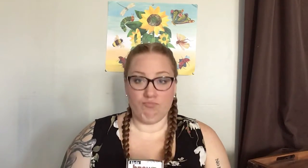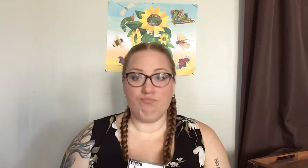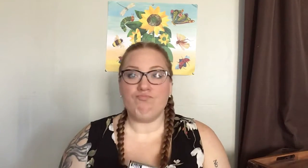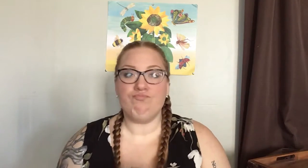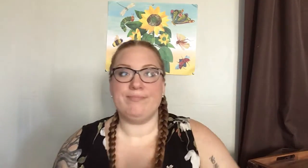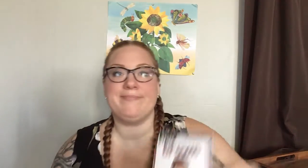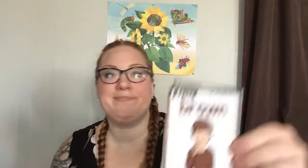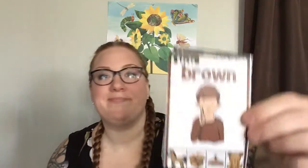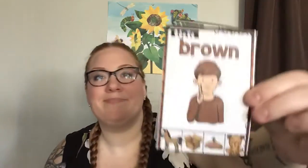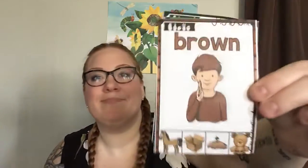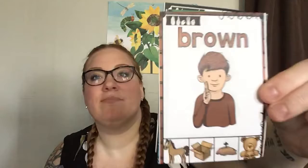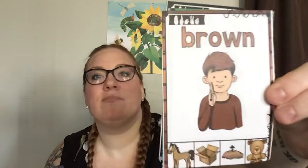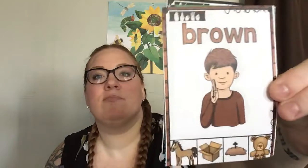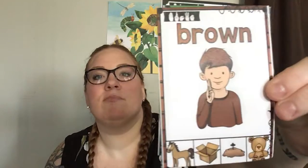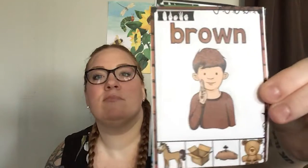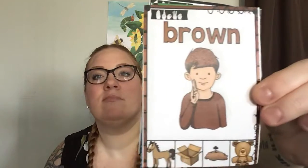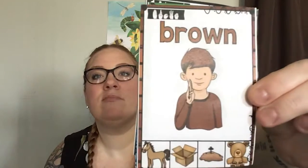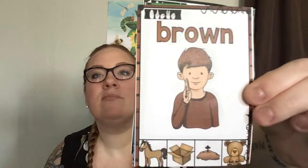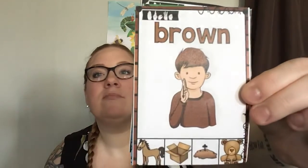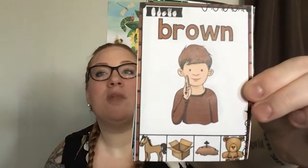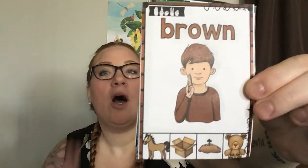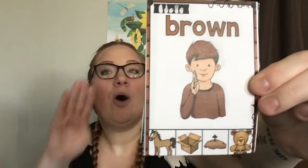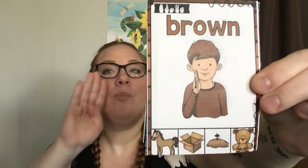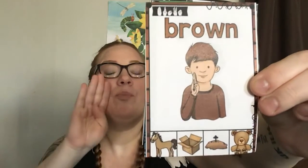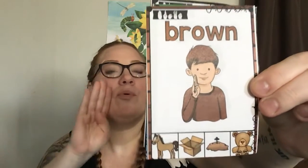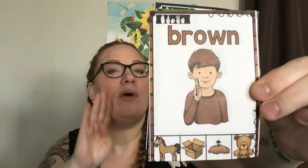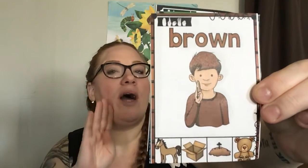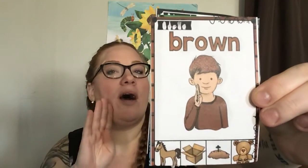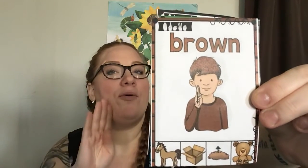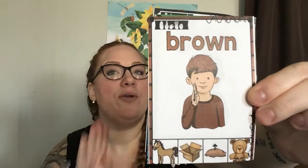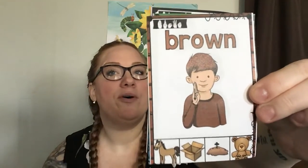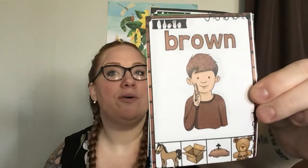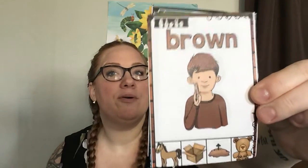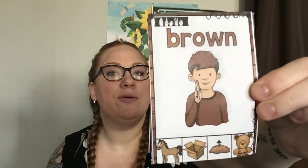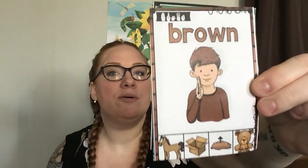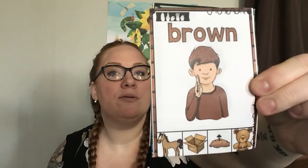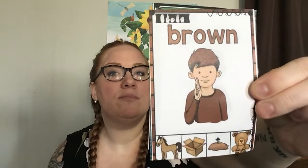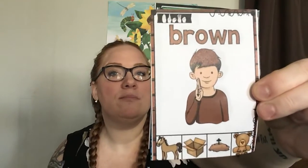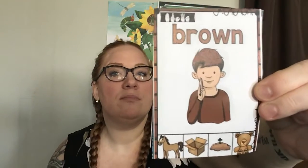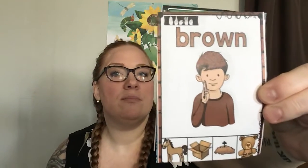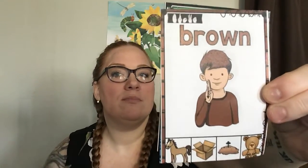Yeah. Brown.